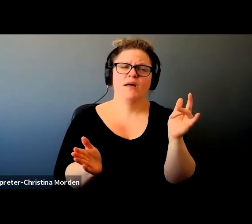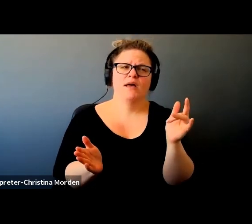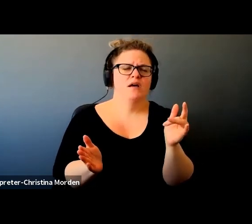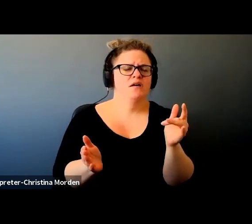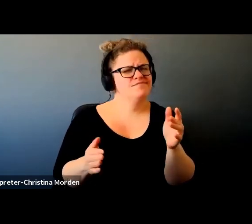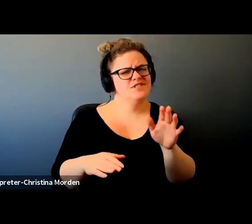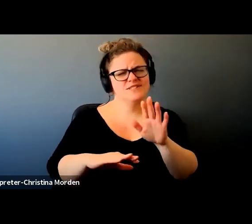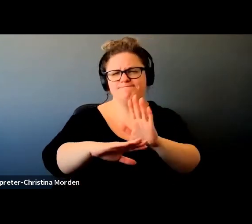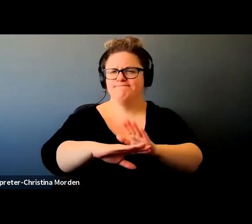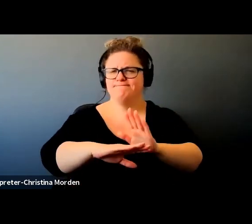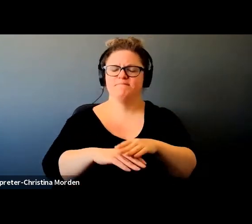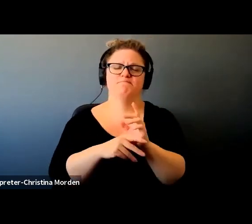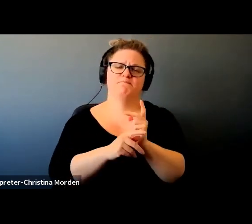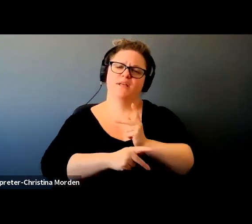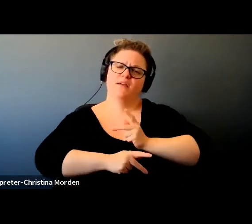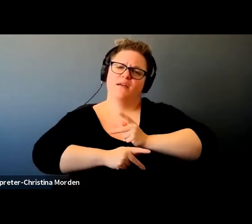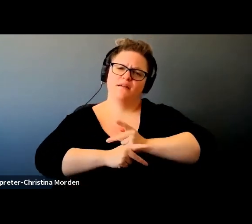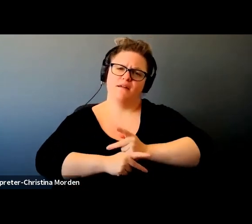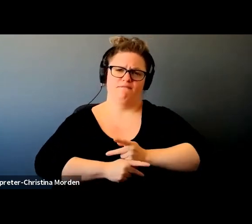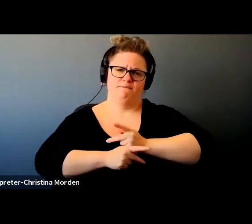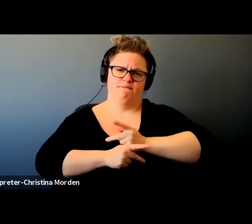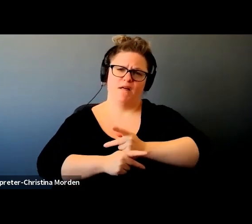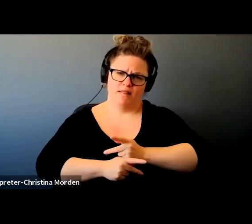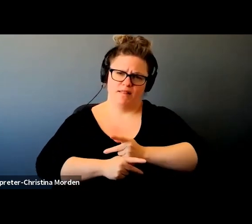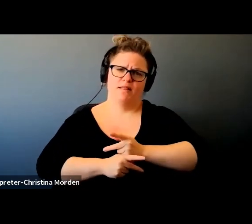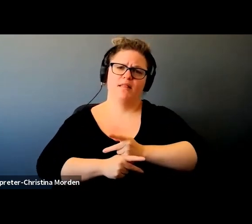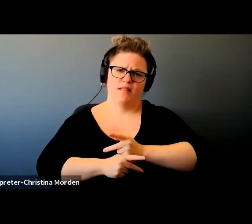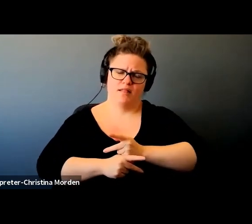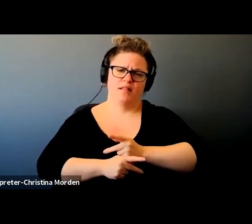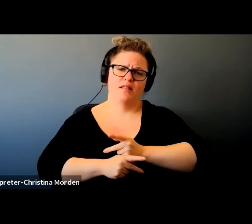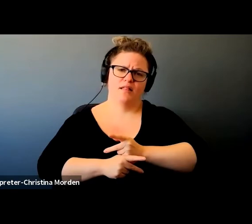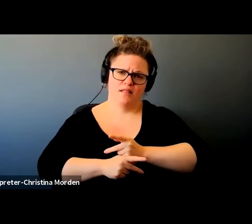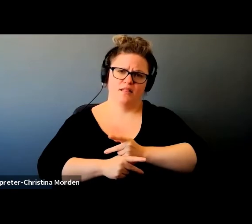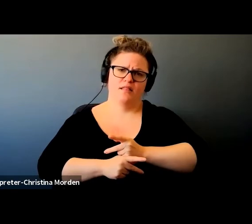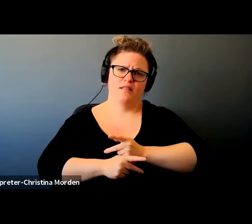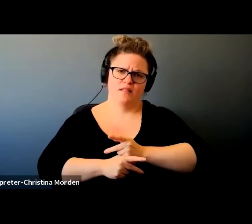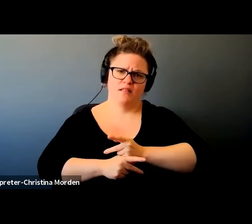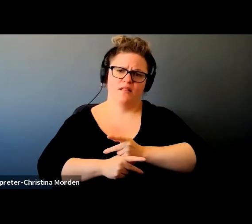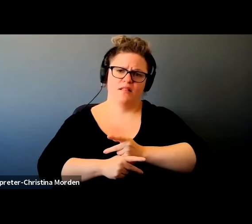to be careful that